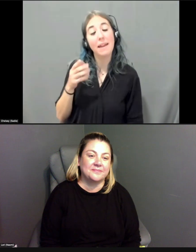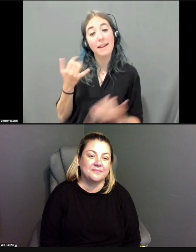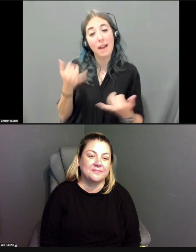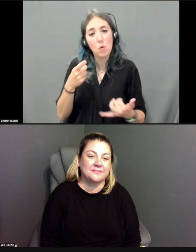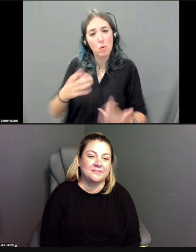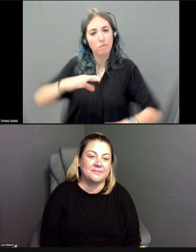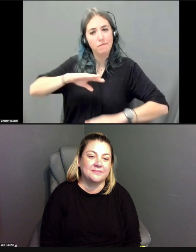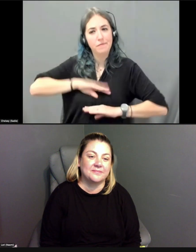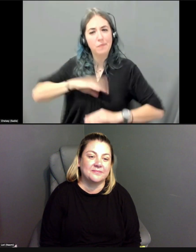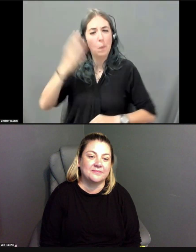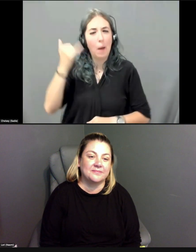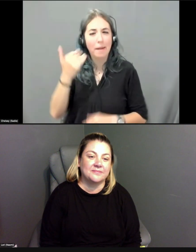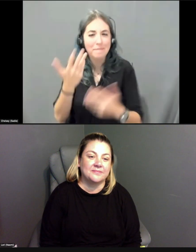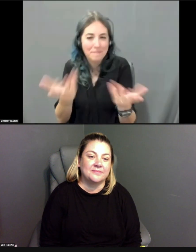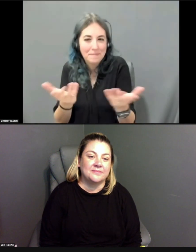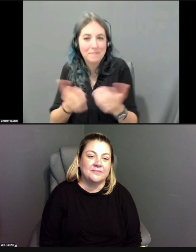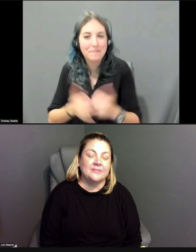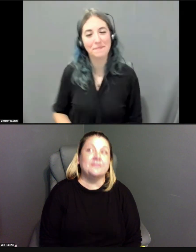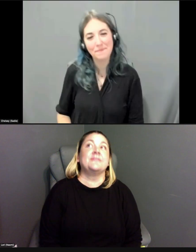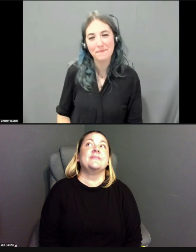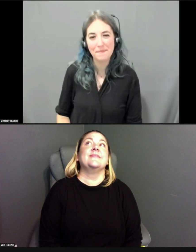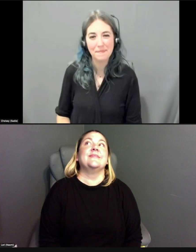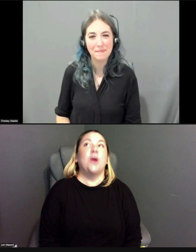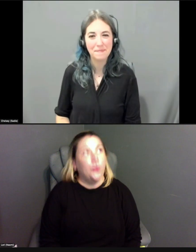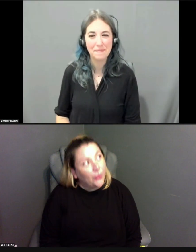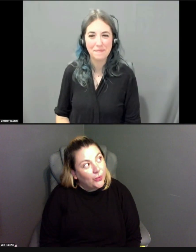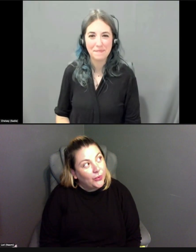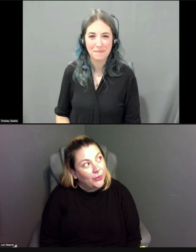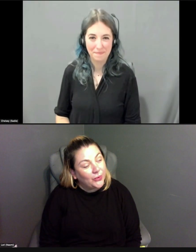now? That is an excellent question, Sadie.